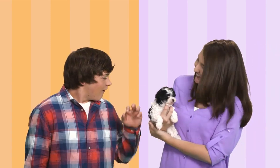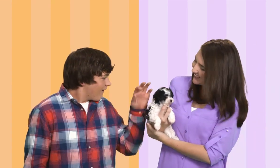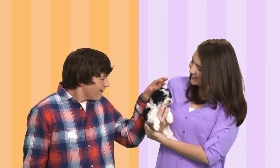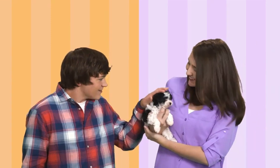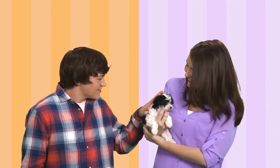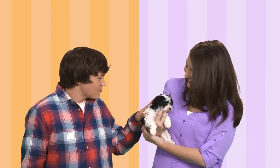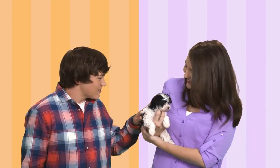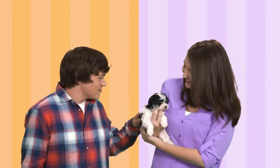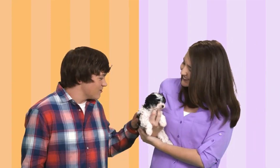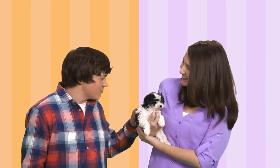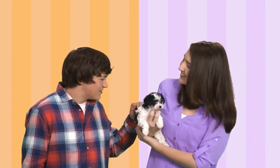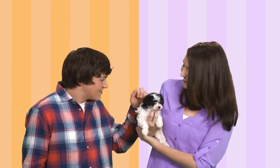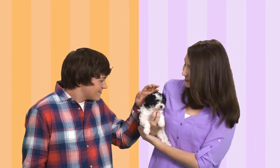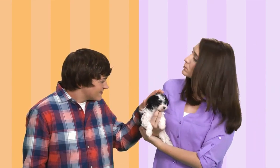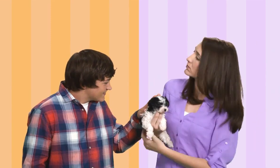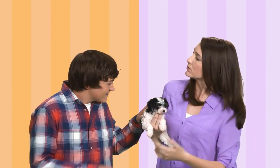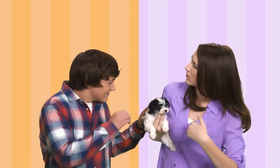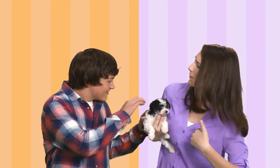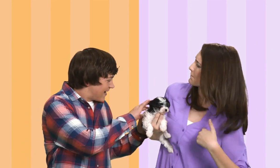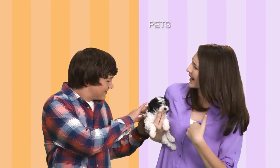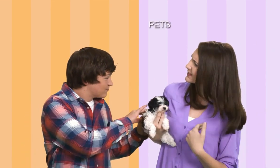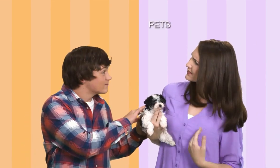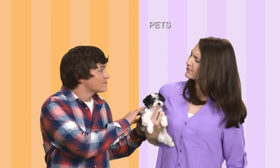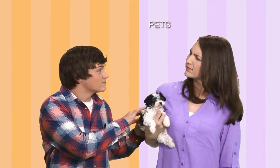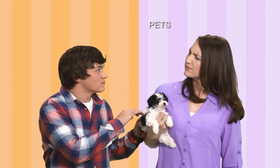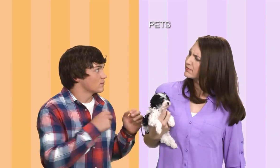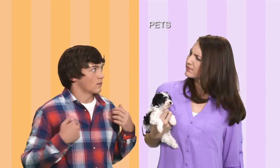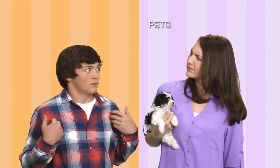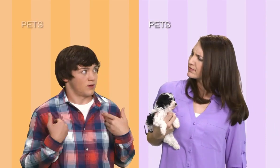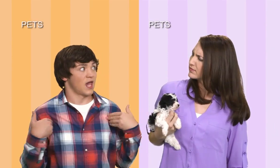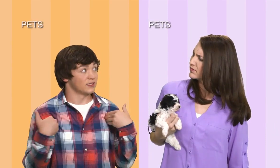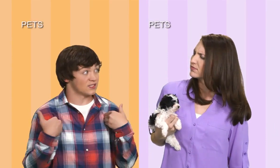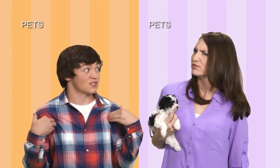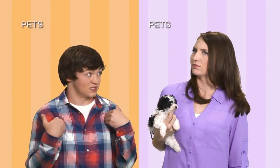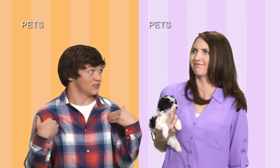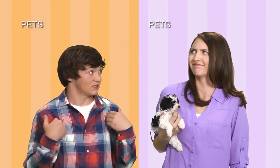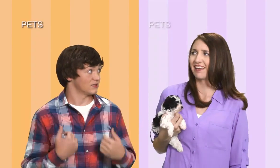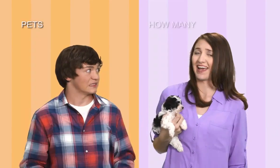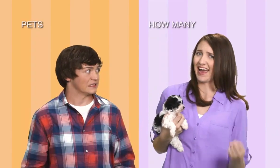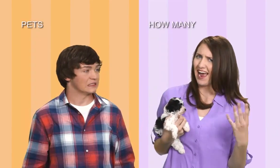Oh, he's so cute. Pets? Pets. How